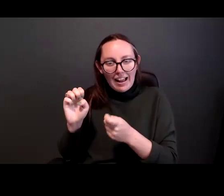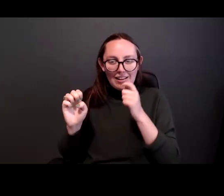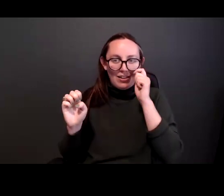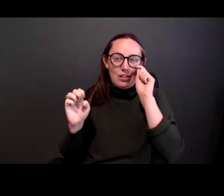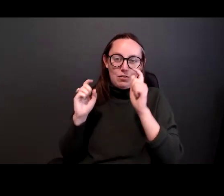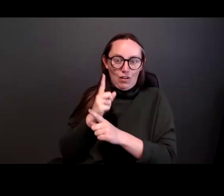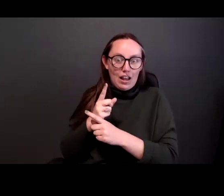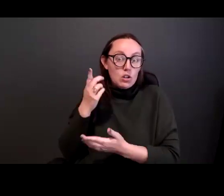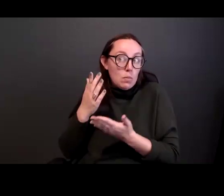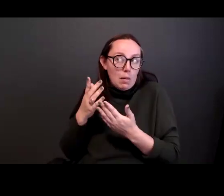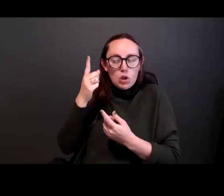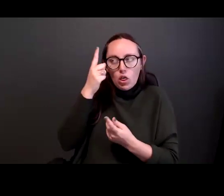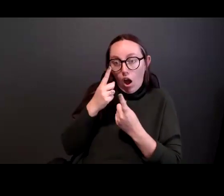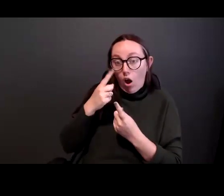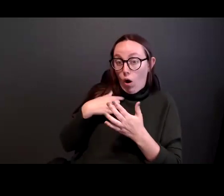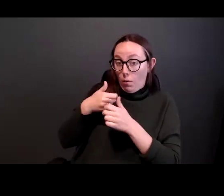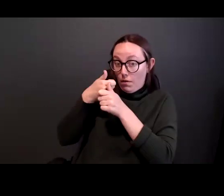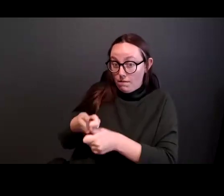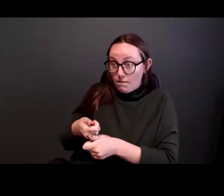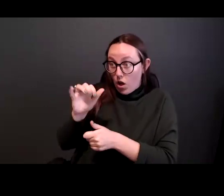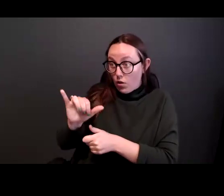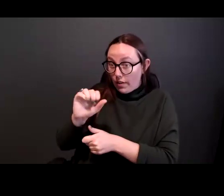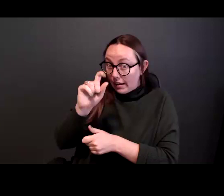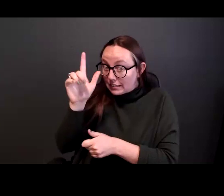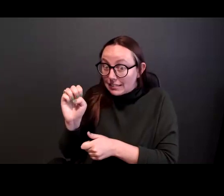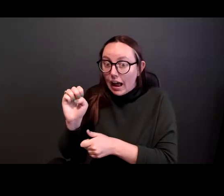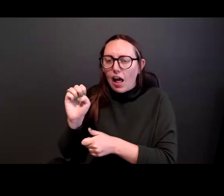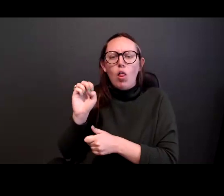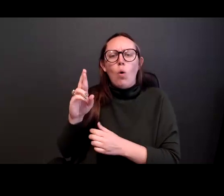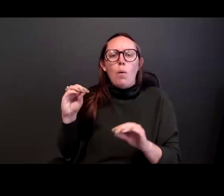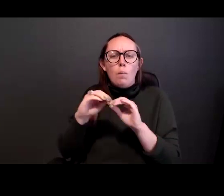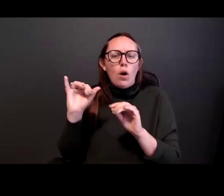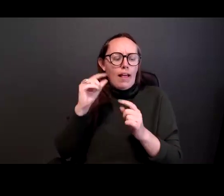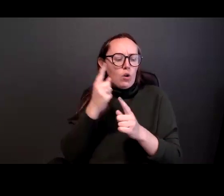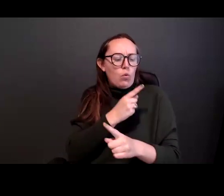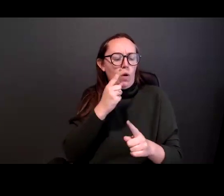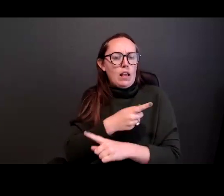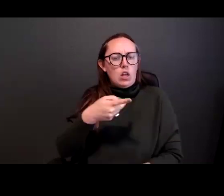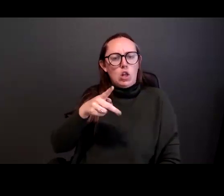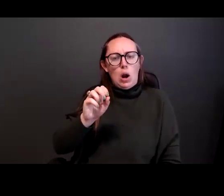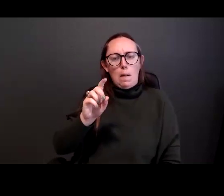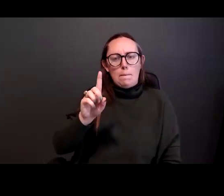or do I want it to just be, you know, like a regular podcast or just storytelling?